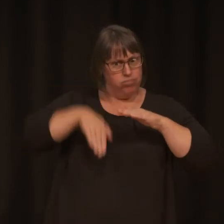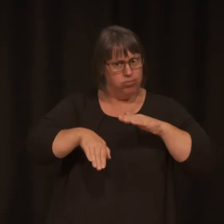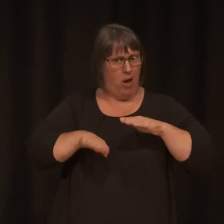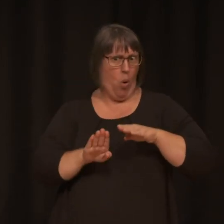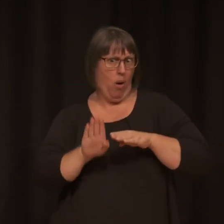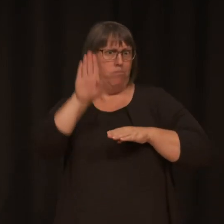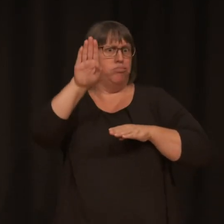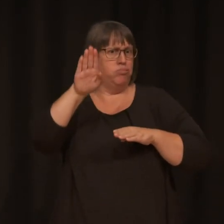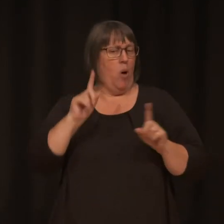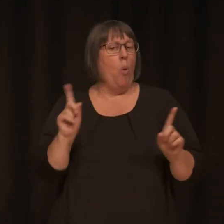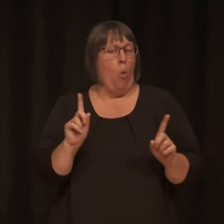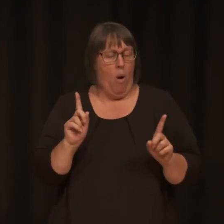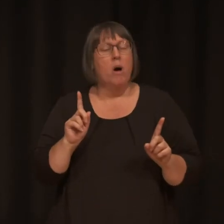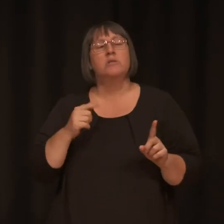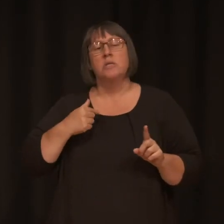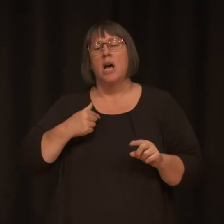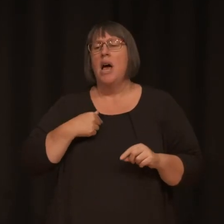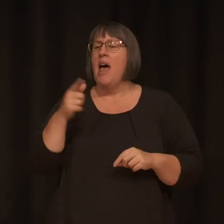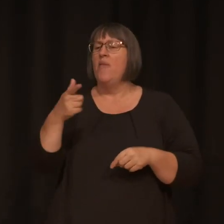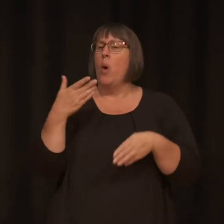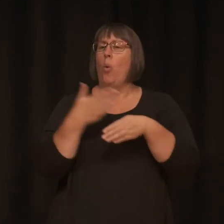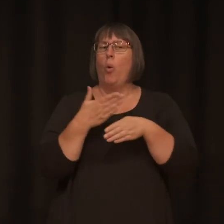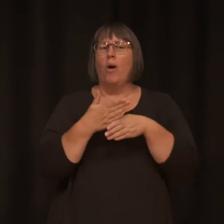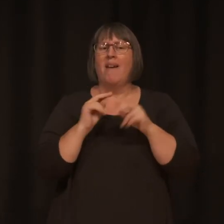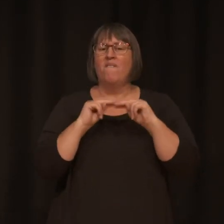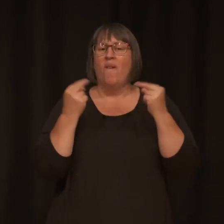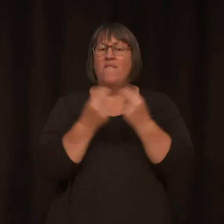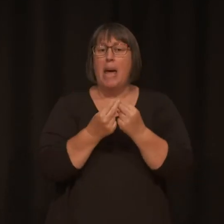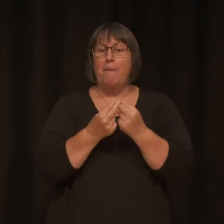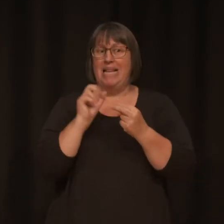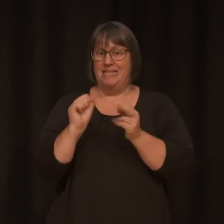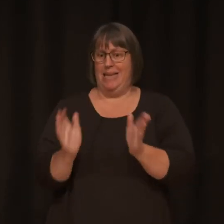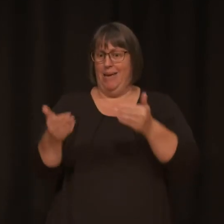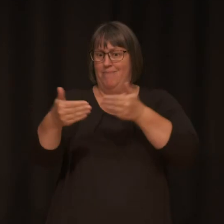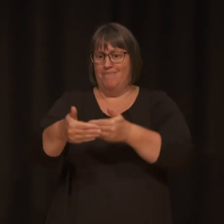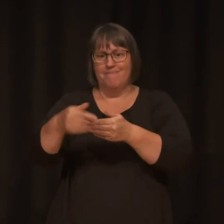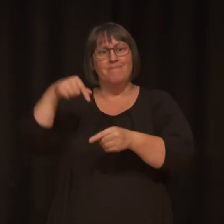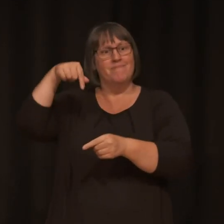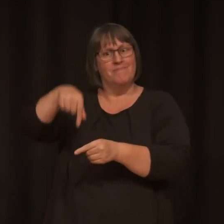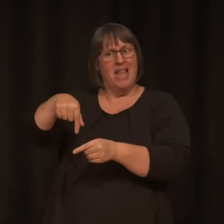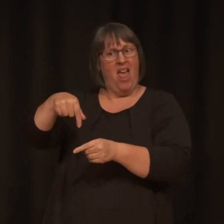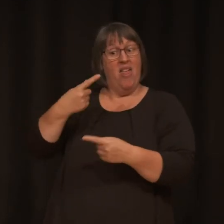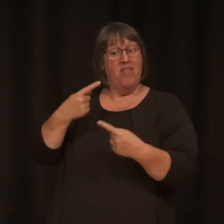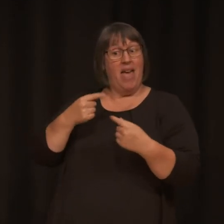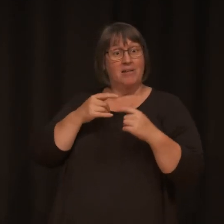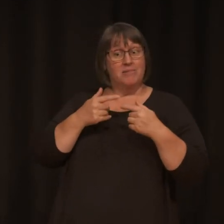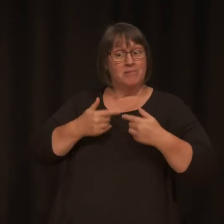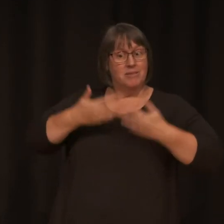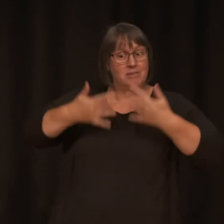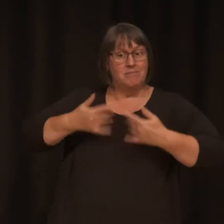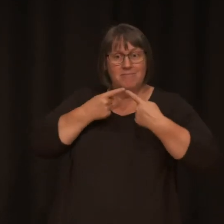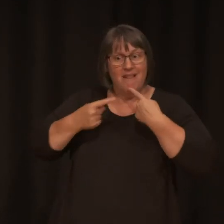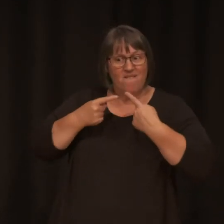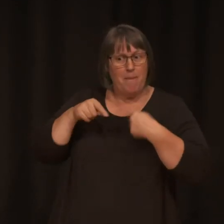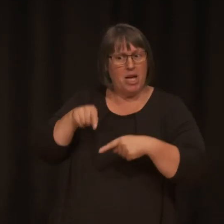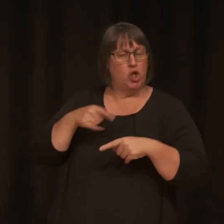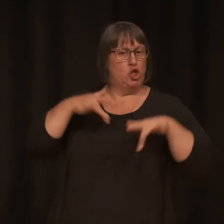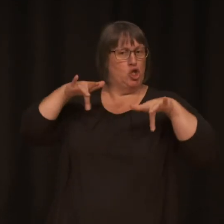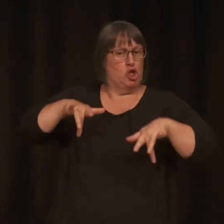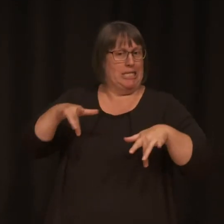over that 2-year period of the Working for Families package, because none of our data to date has fully taken that into account.